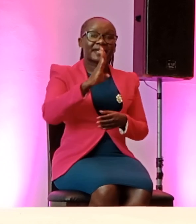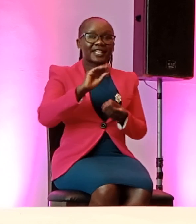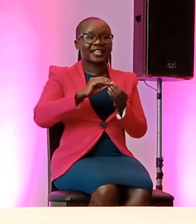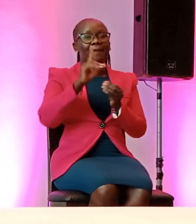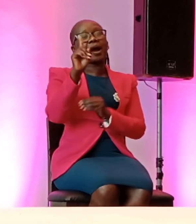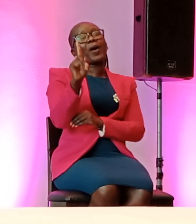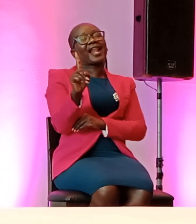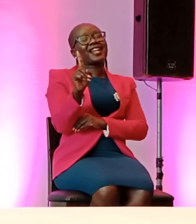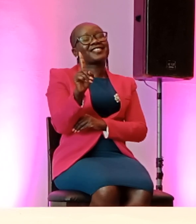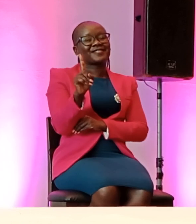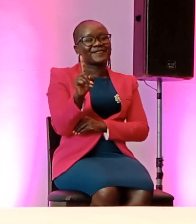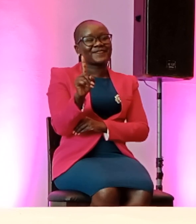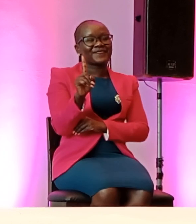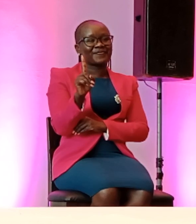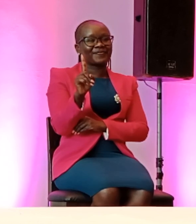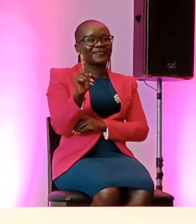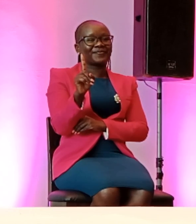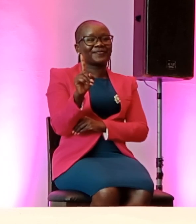1.